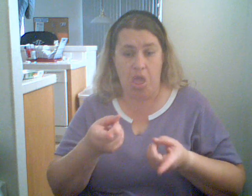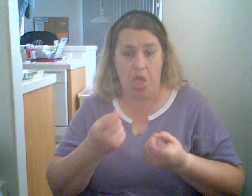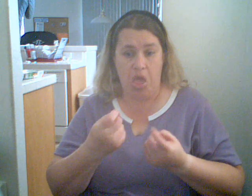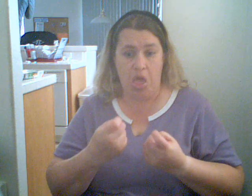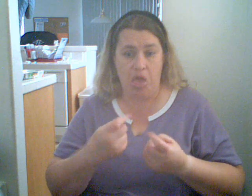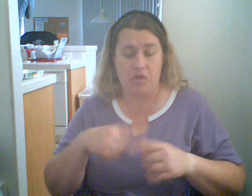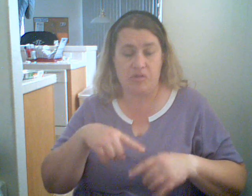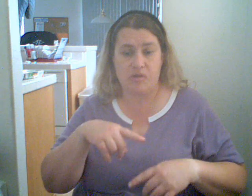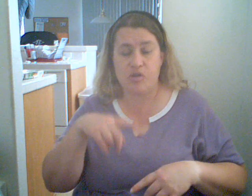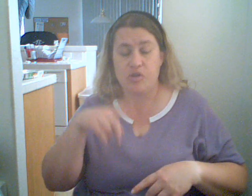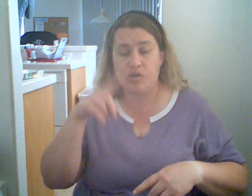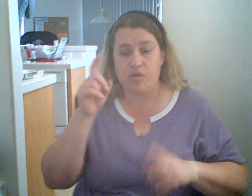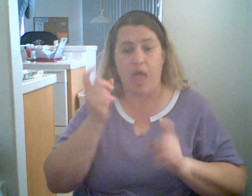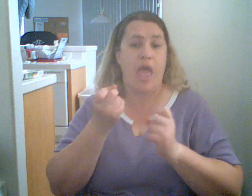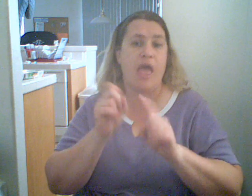several